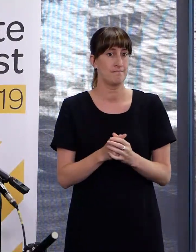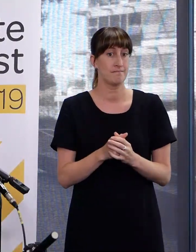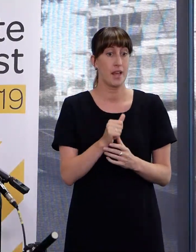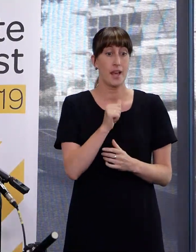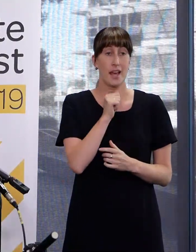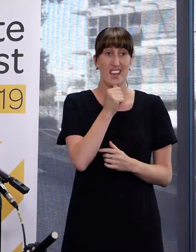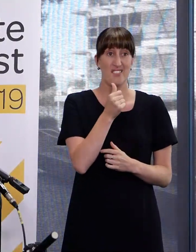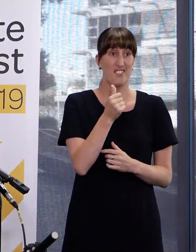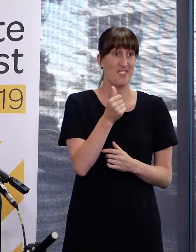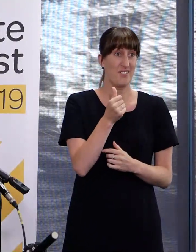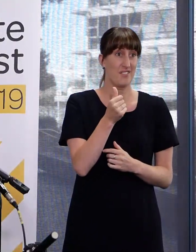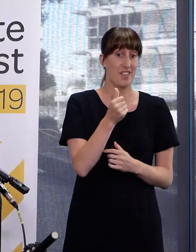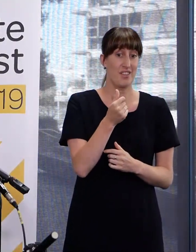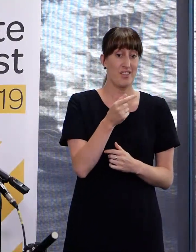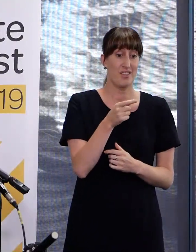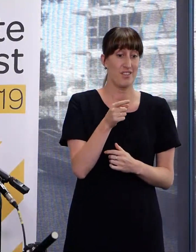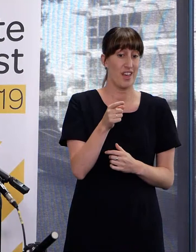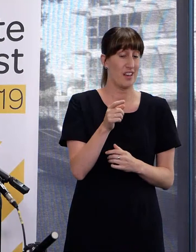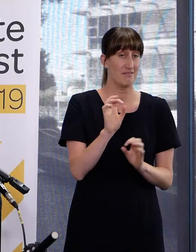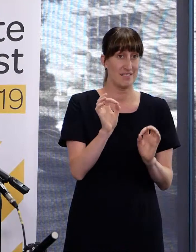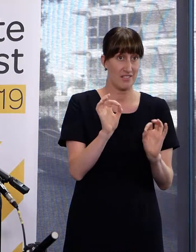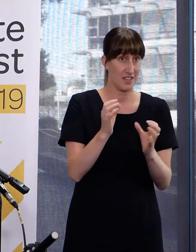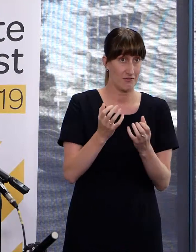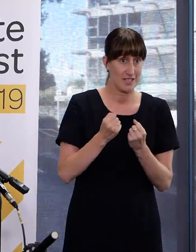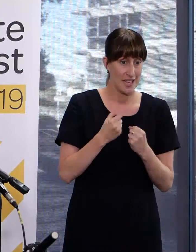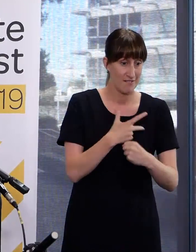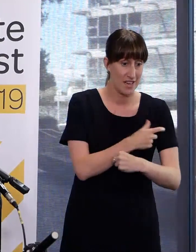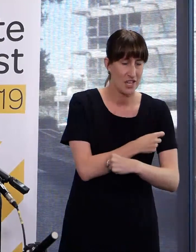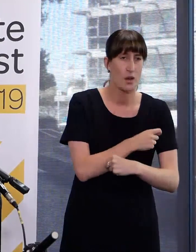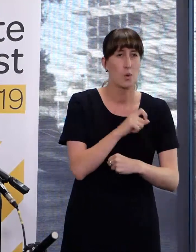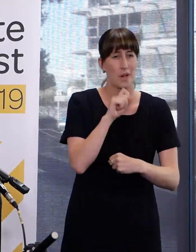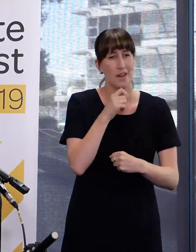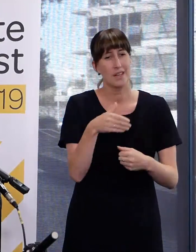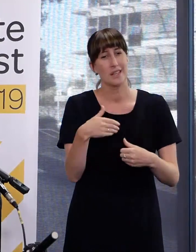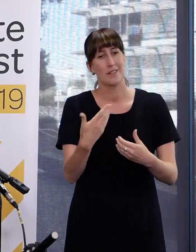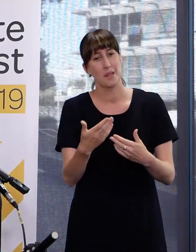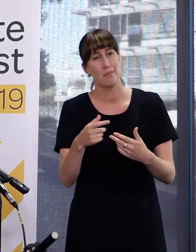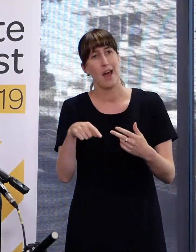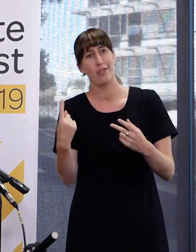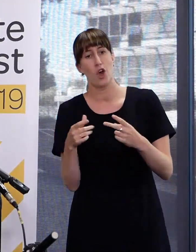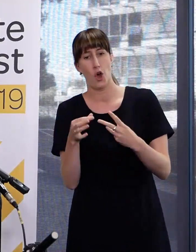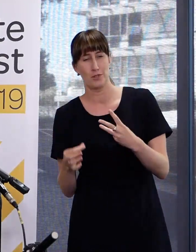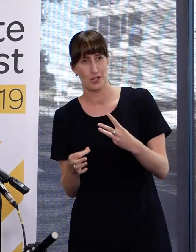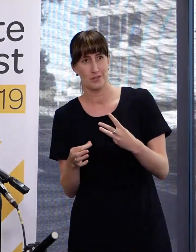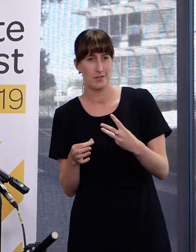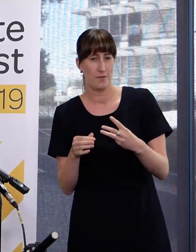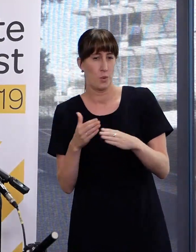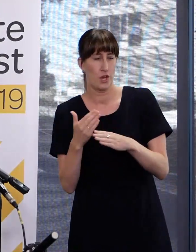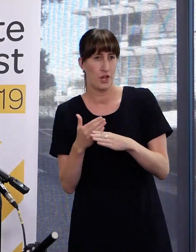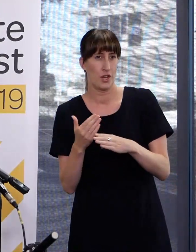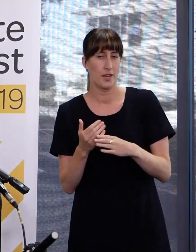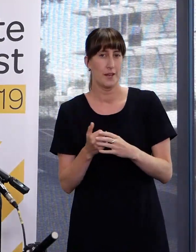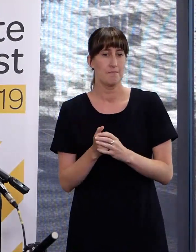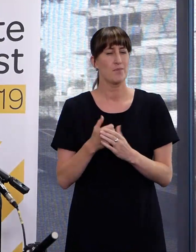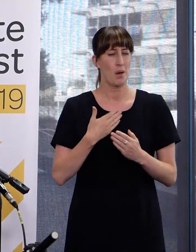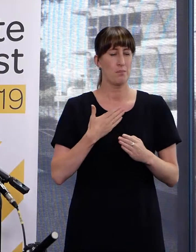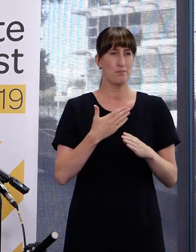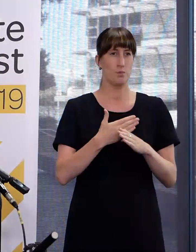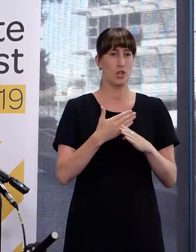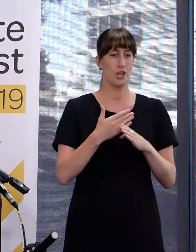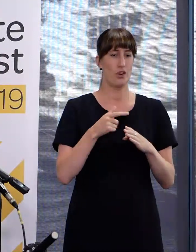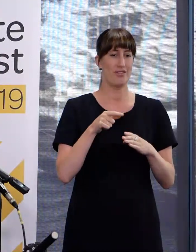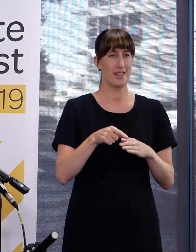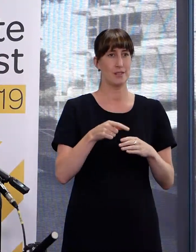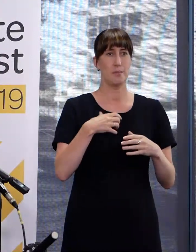reason, won't be vaccinated, but we are doing work on that and we are providing advice. I'm working with my border colleagues on that, and we will be